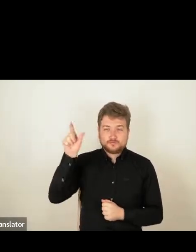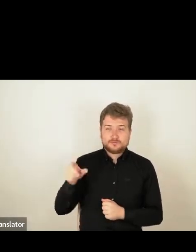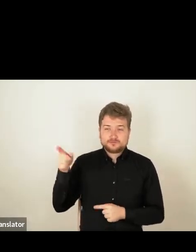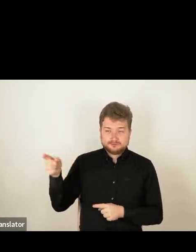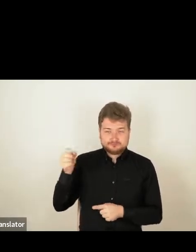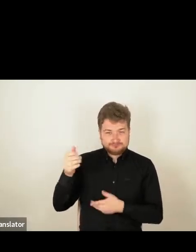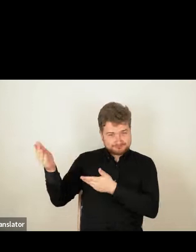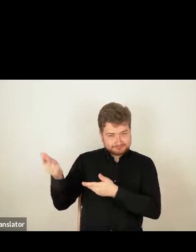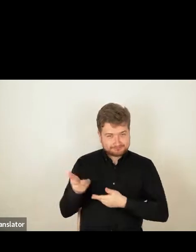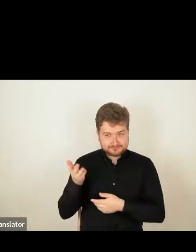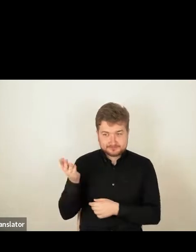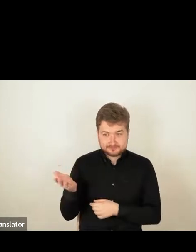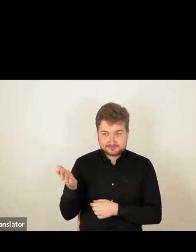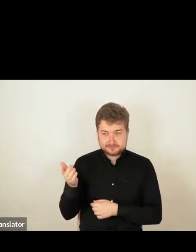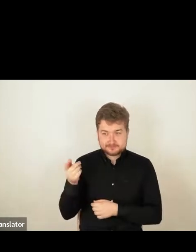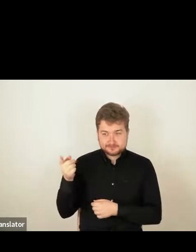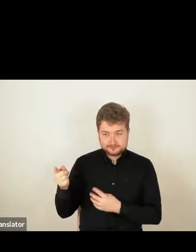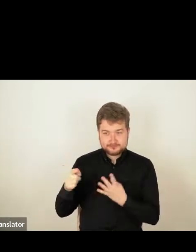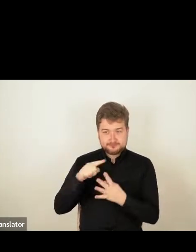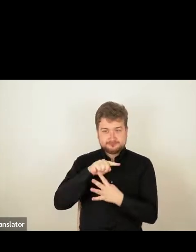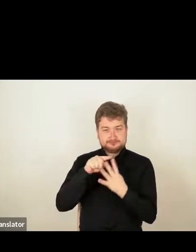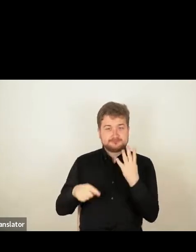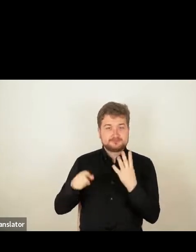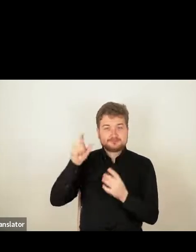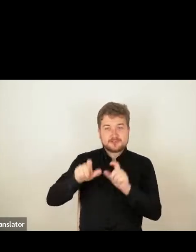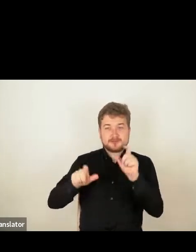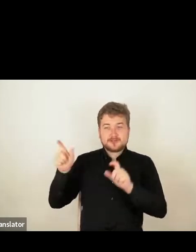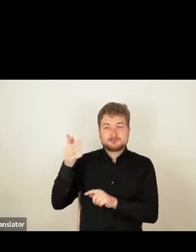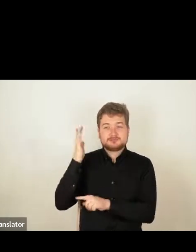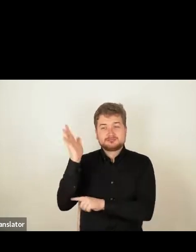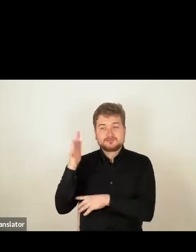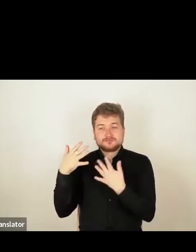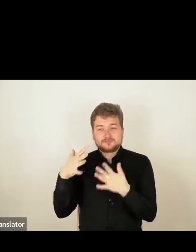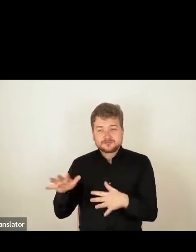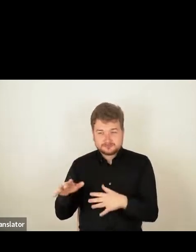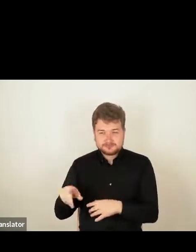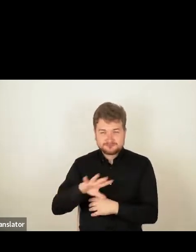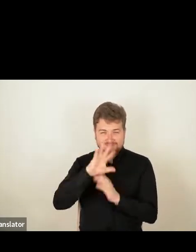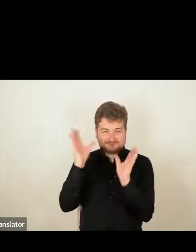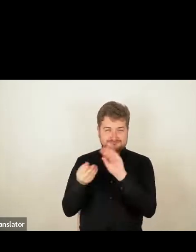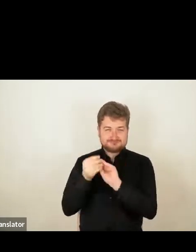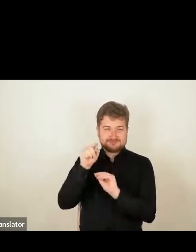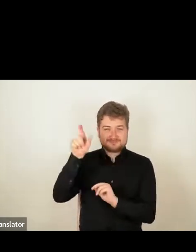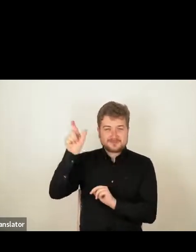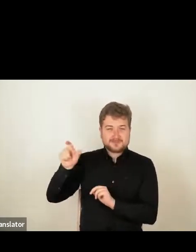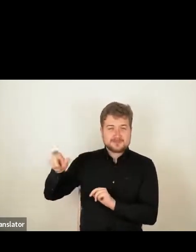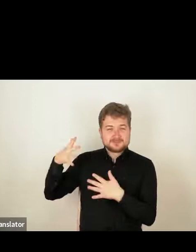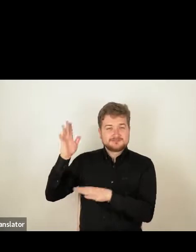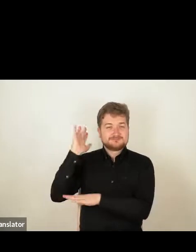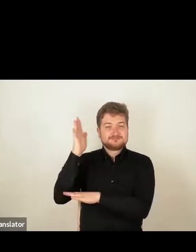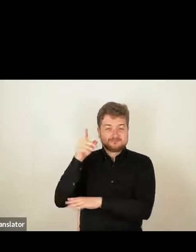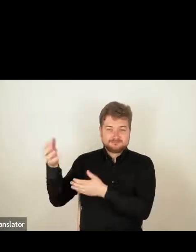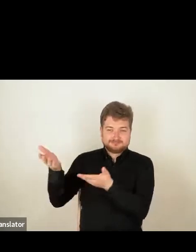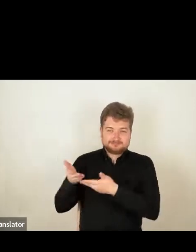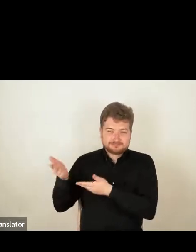four speakers, Sonia Palmieri, Hedy Fry, Krotilda Buschka, and Meg Mann, for a